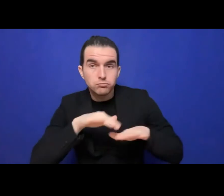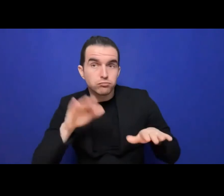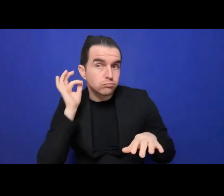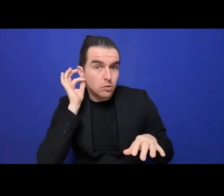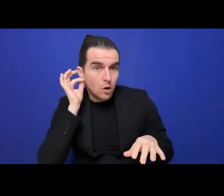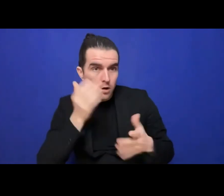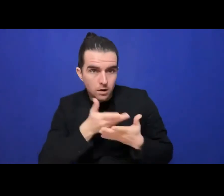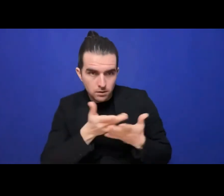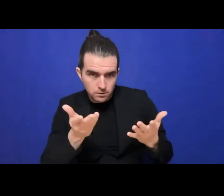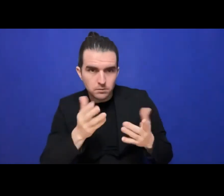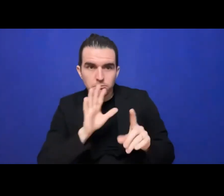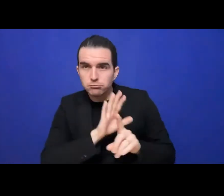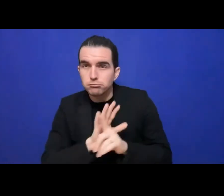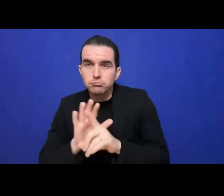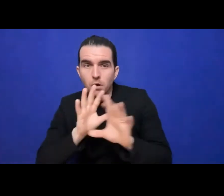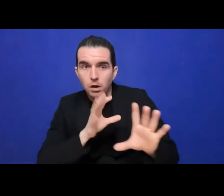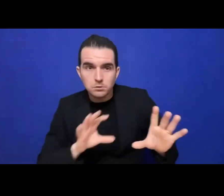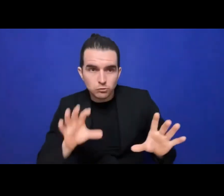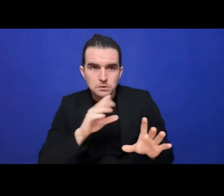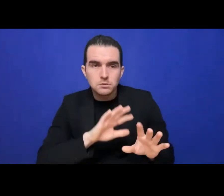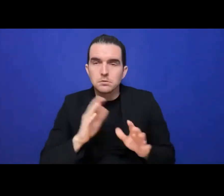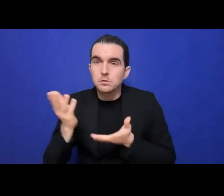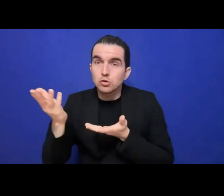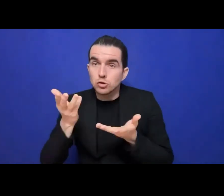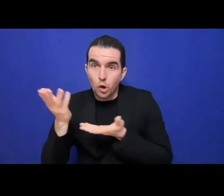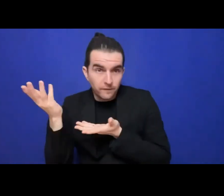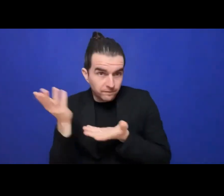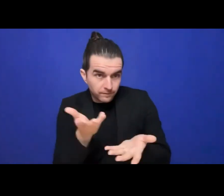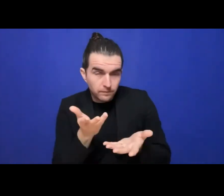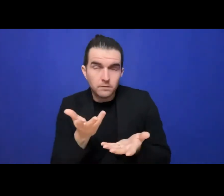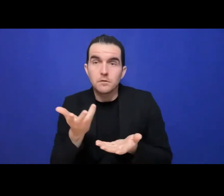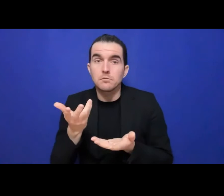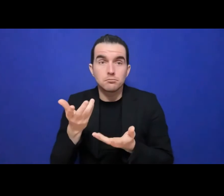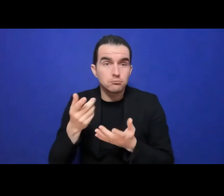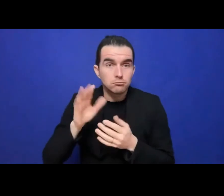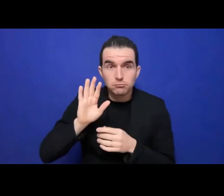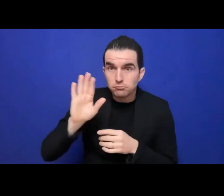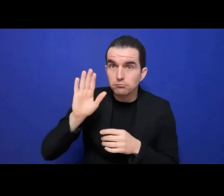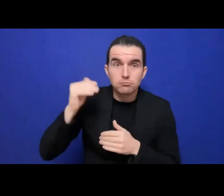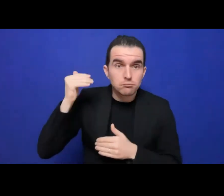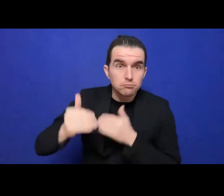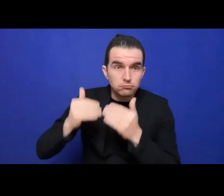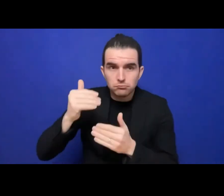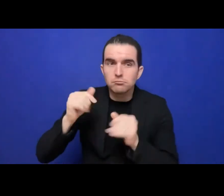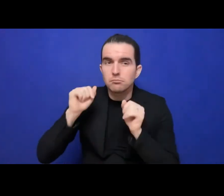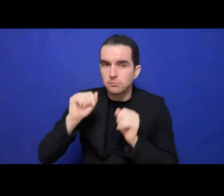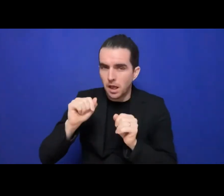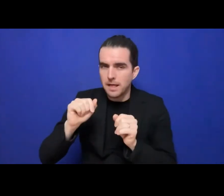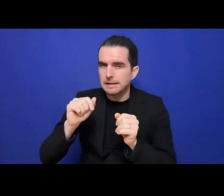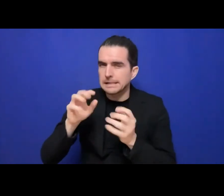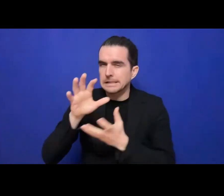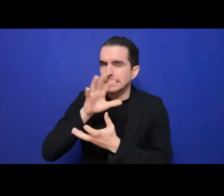of the process may hinder them to reach the surface, even if it is